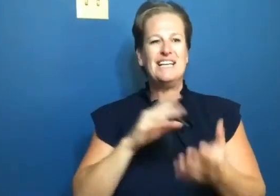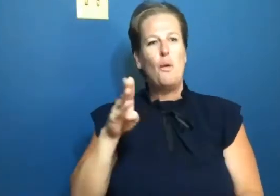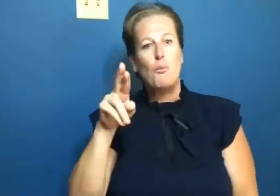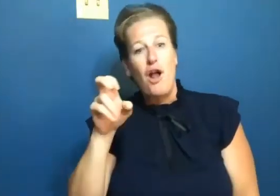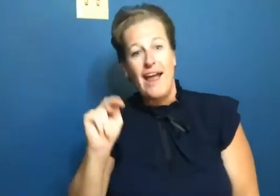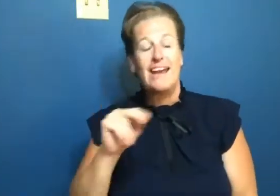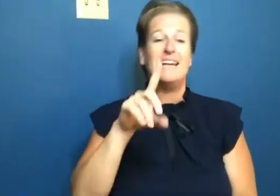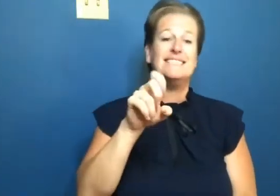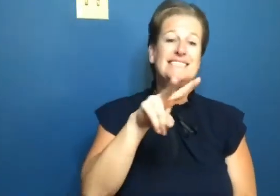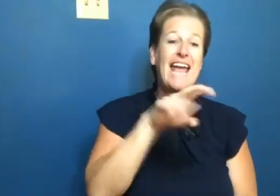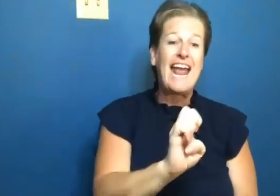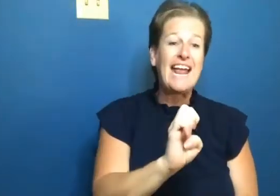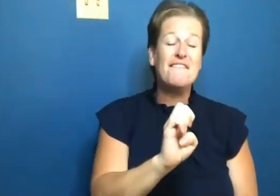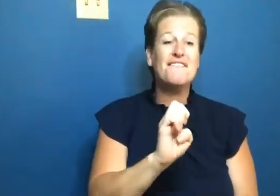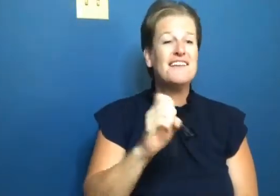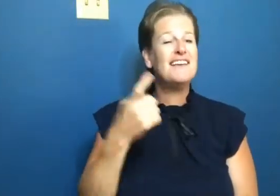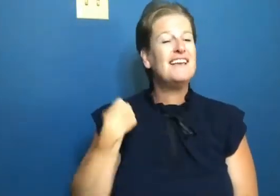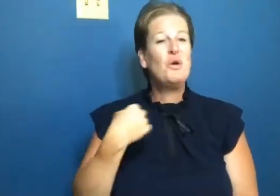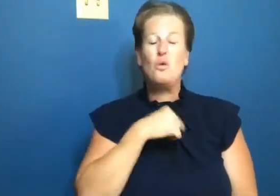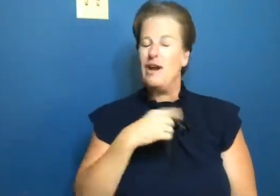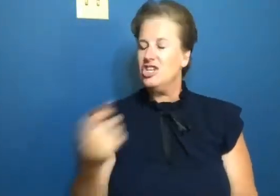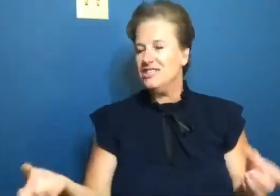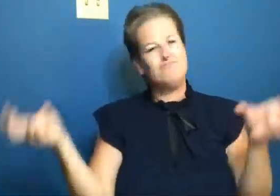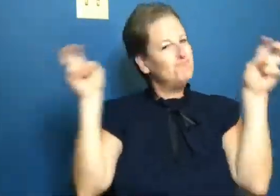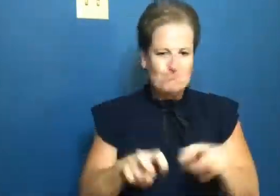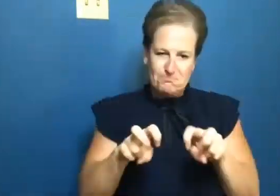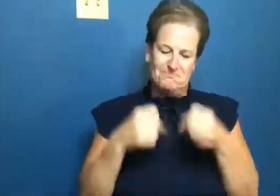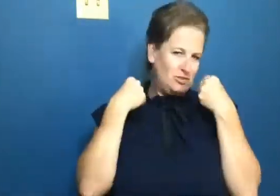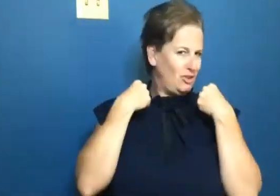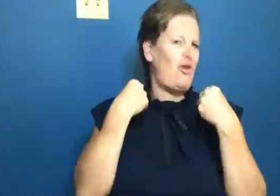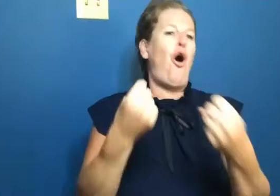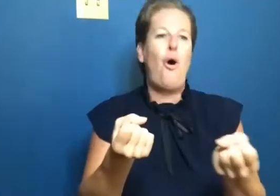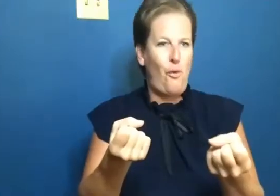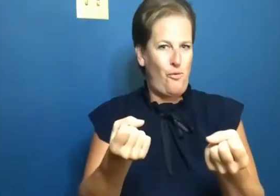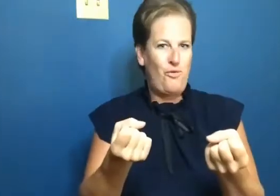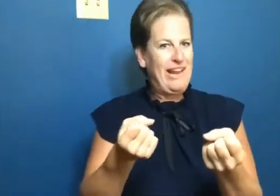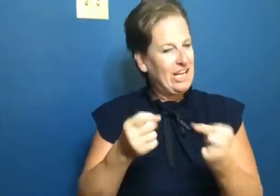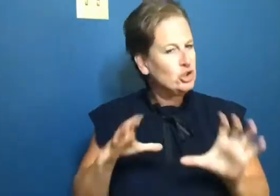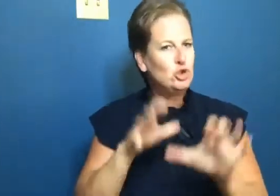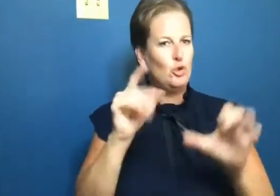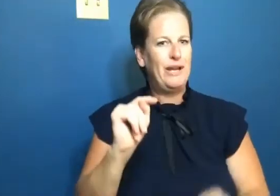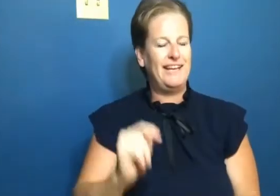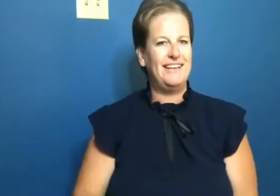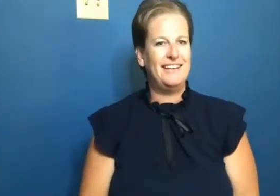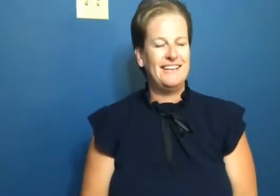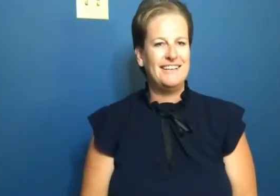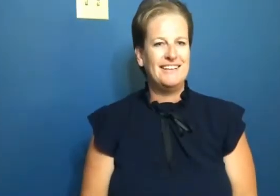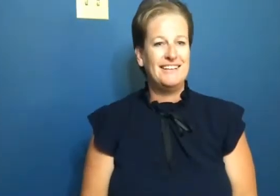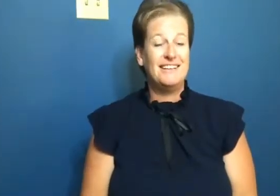we just, we just get in the car and we go, and we just do it, and And I get the privilege